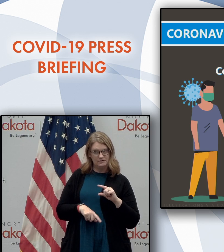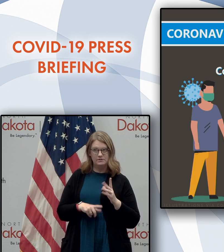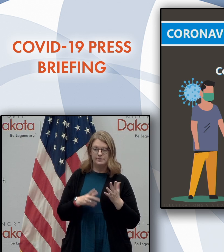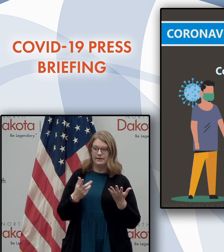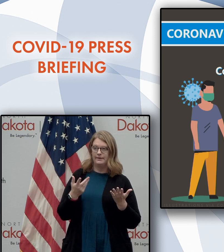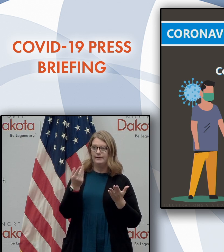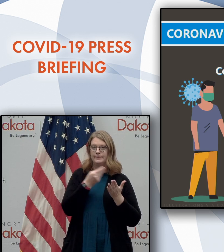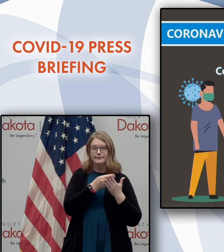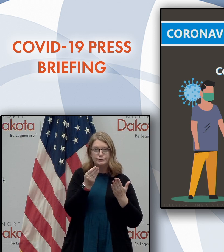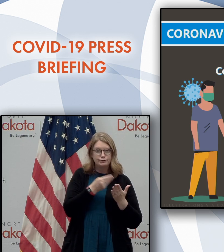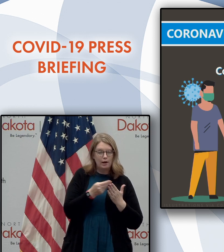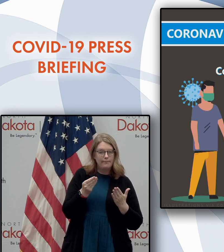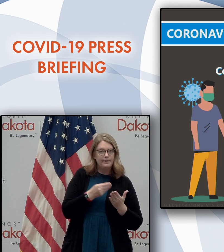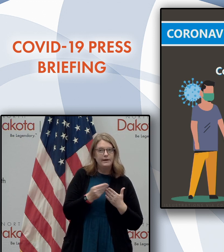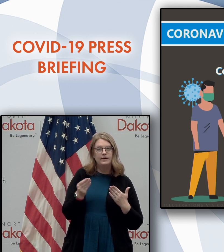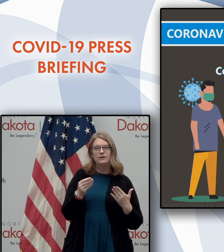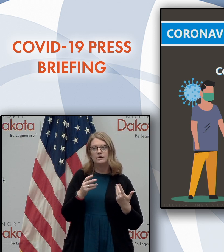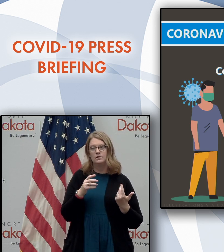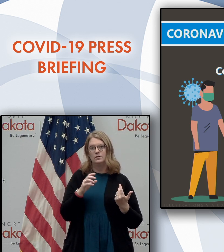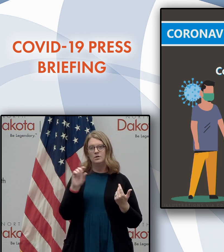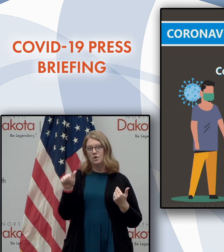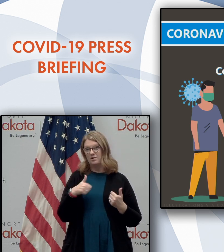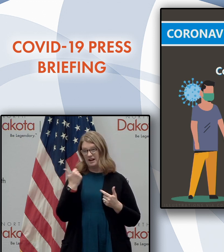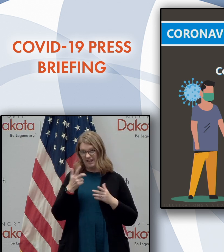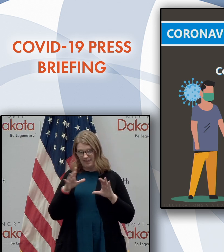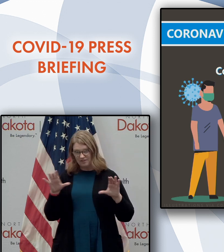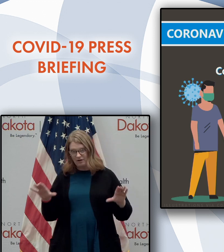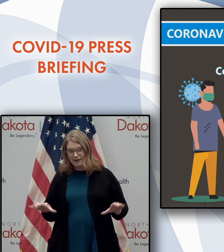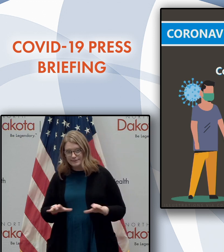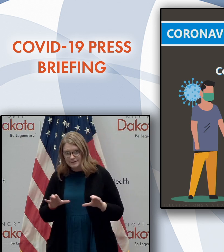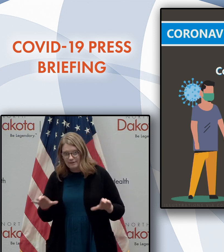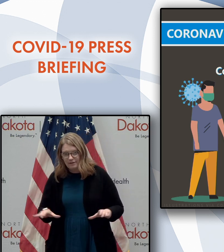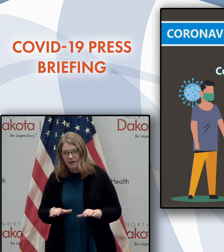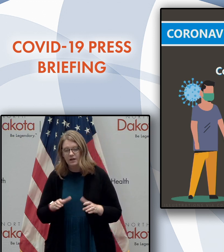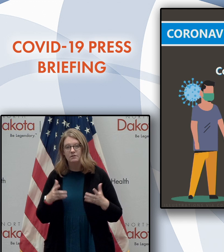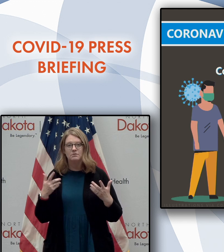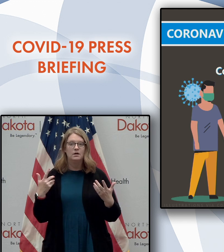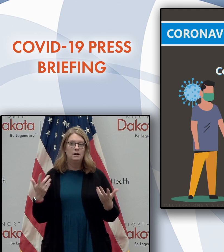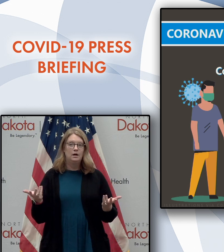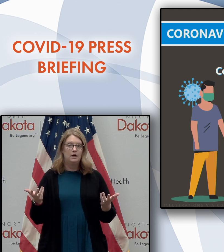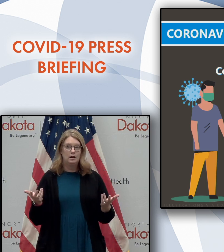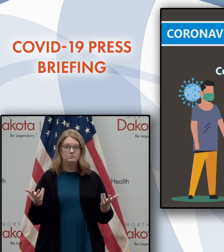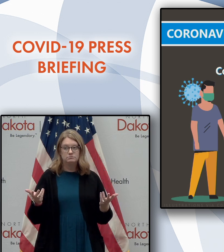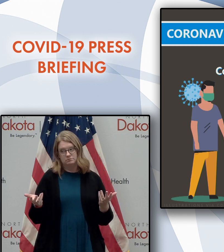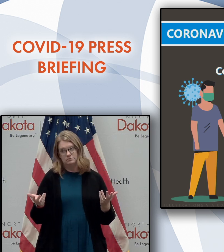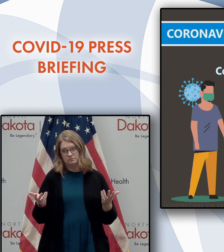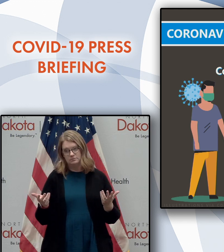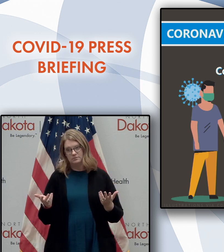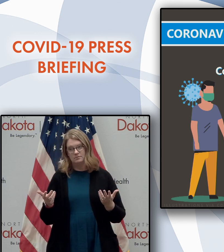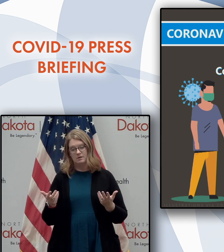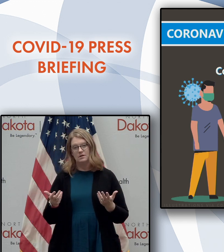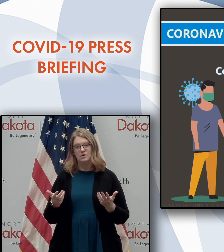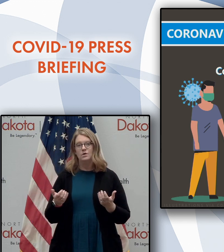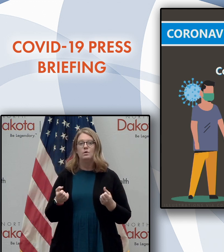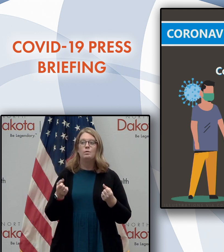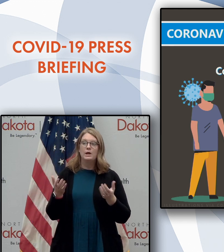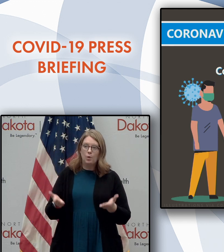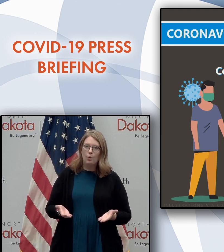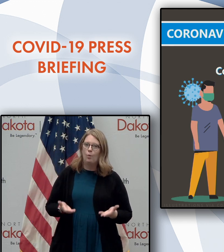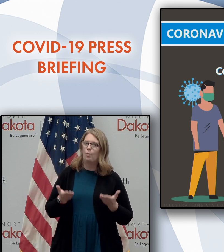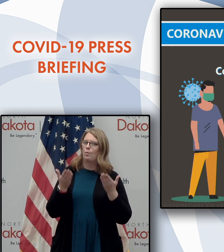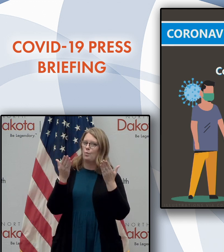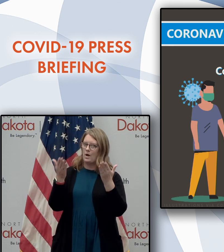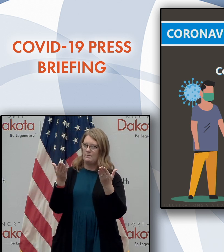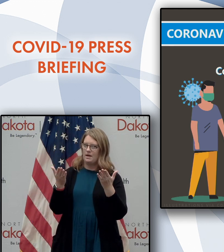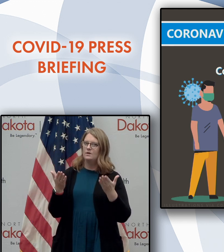shopping or any other activity that you might do during the course of a day, then again, we strongly recommend